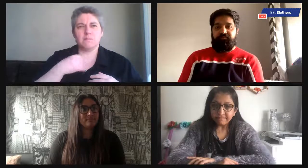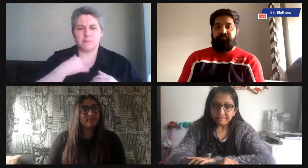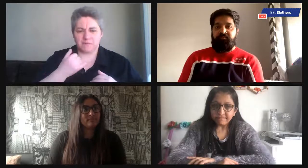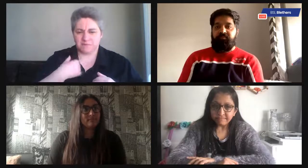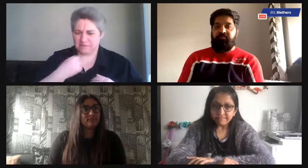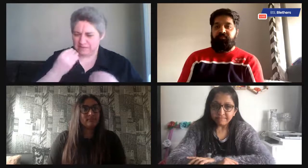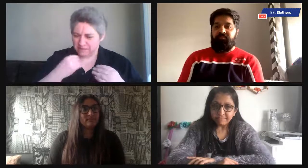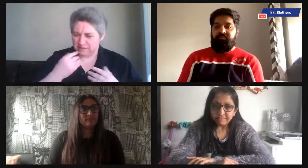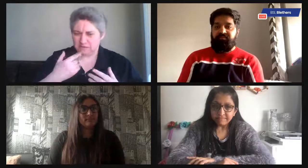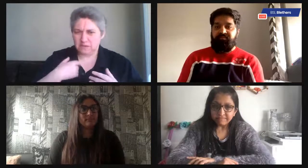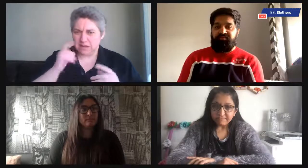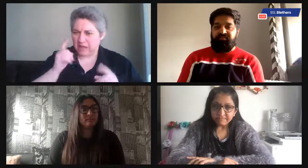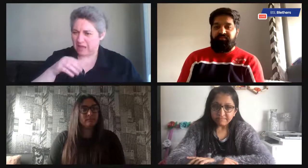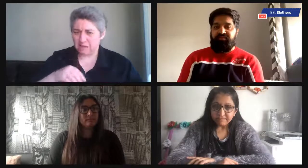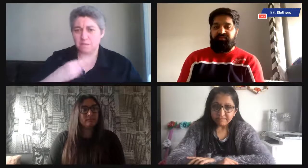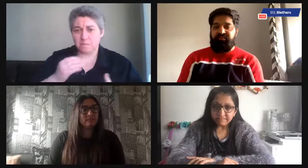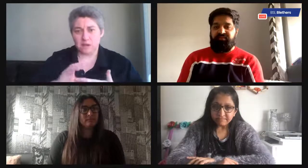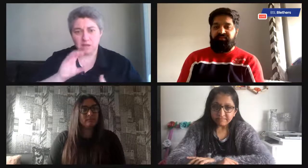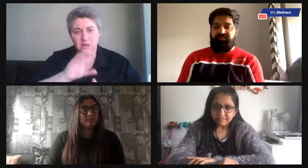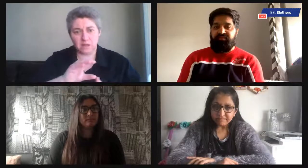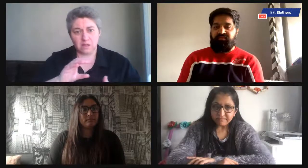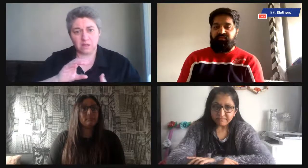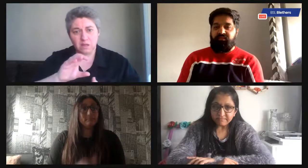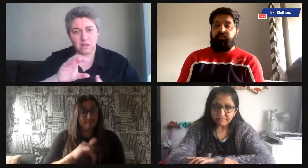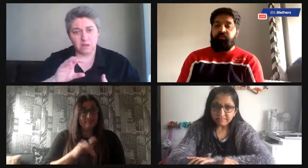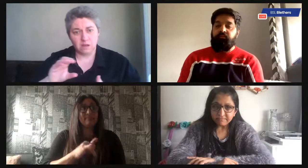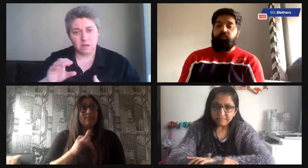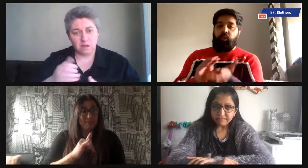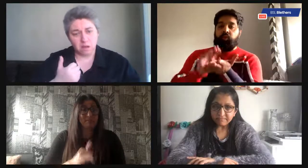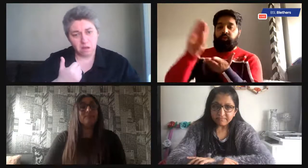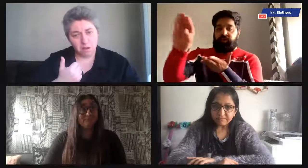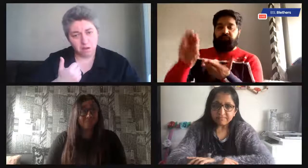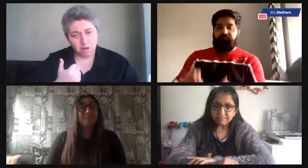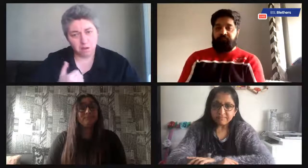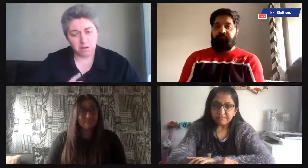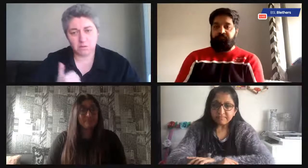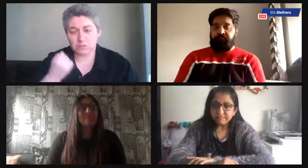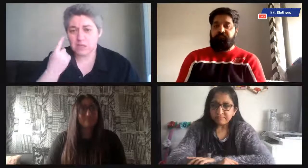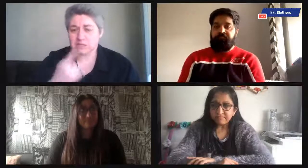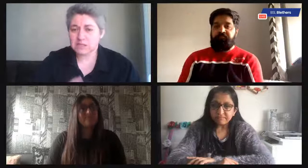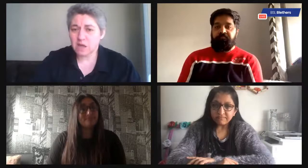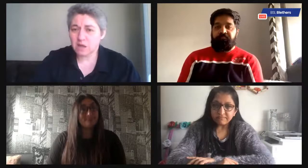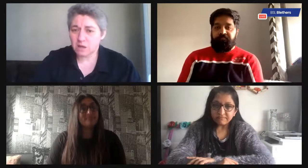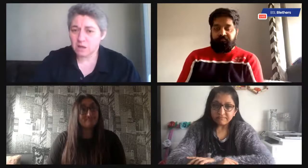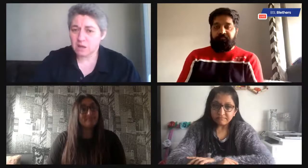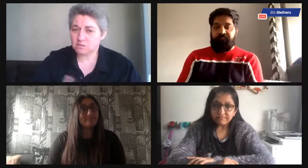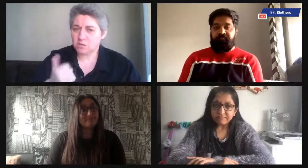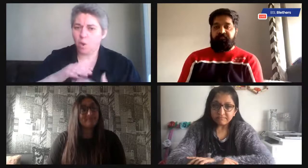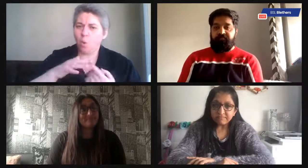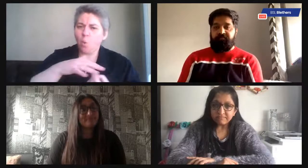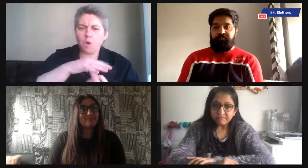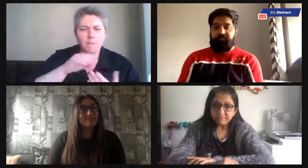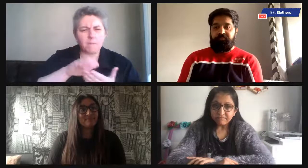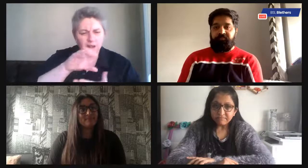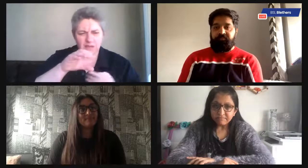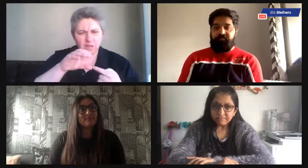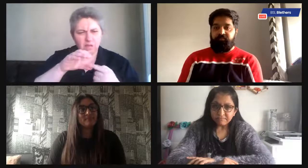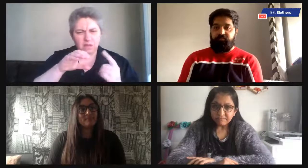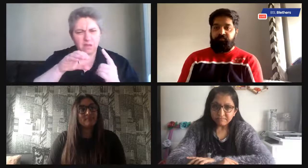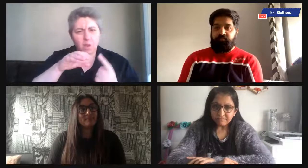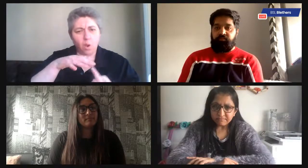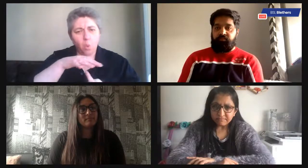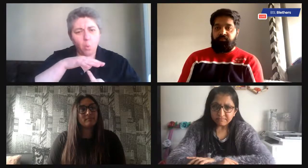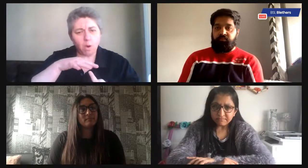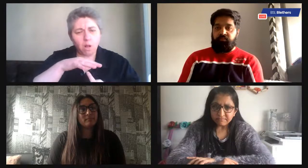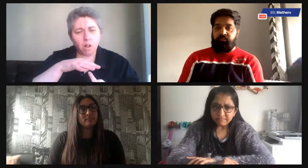to make a donation to the poor and maybe Africa or something like that. So really, if I can't do something, I can still donate, which means I'm